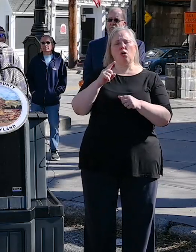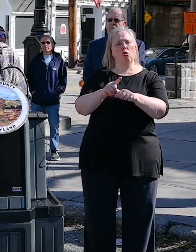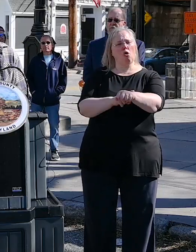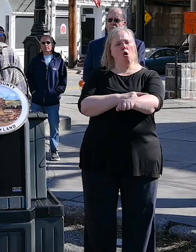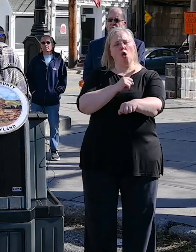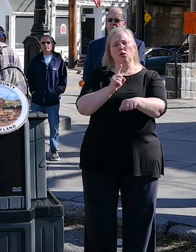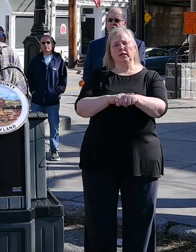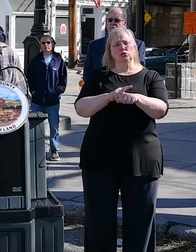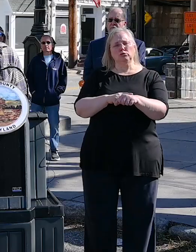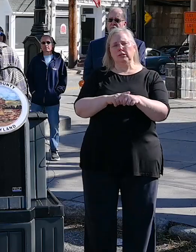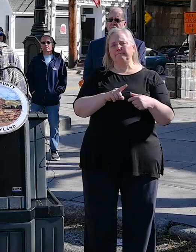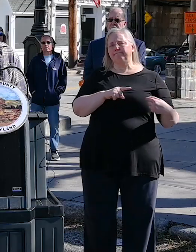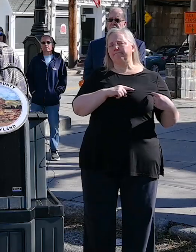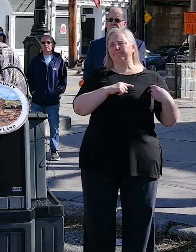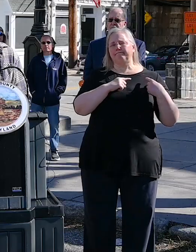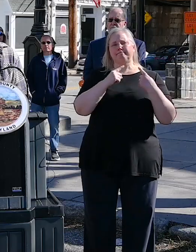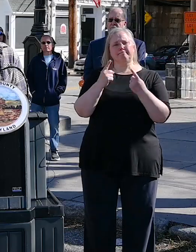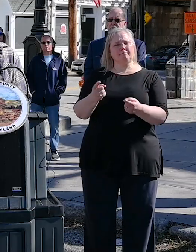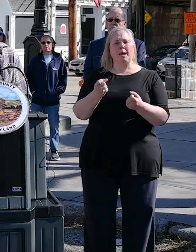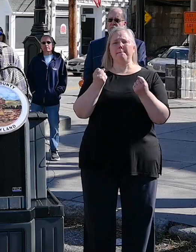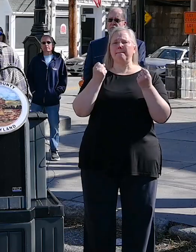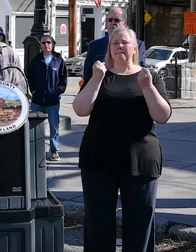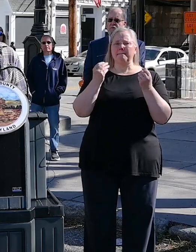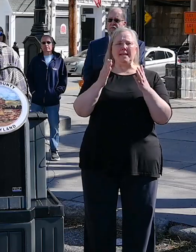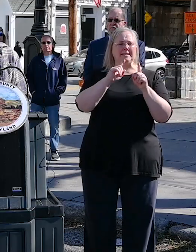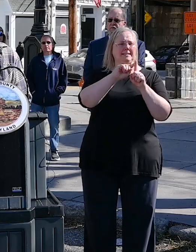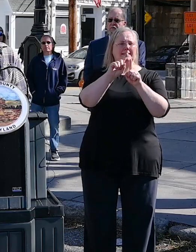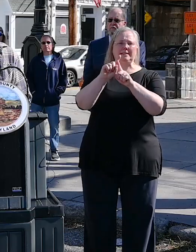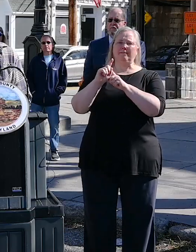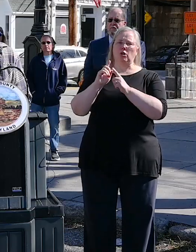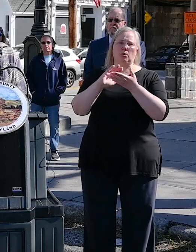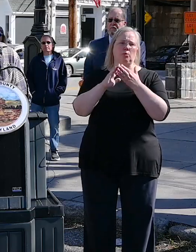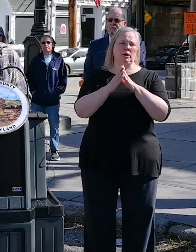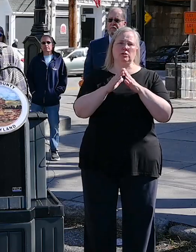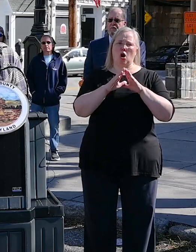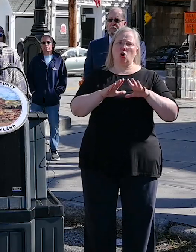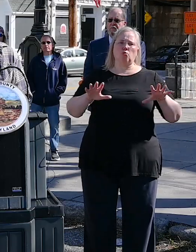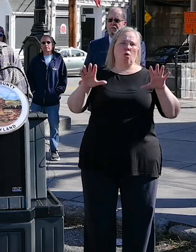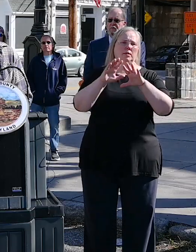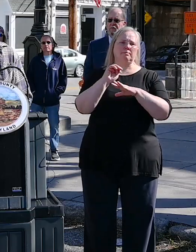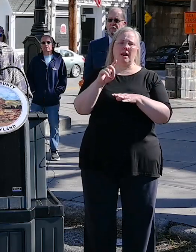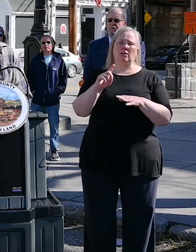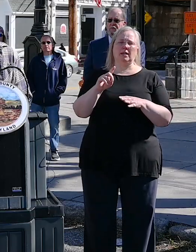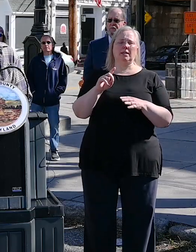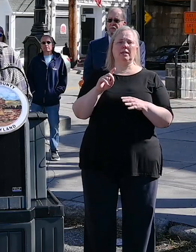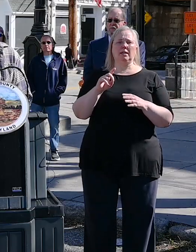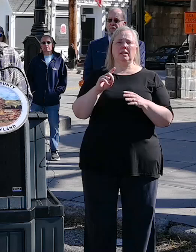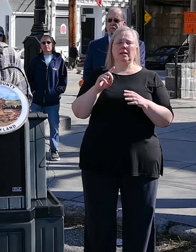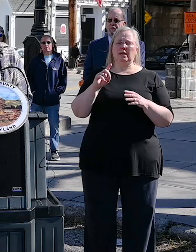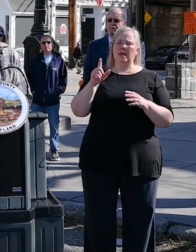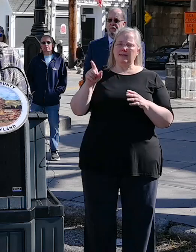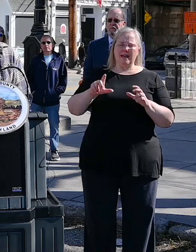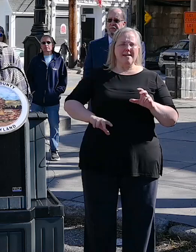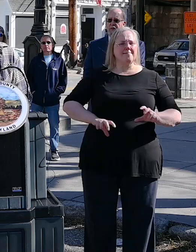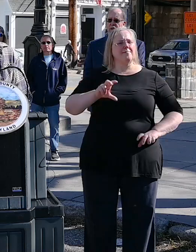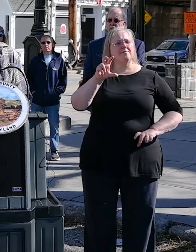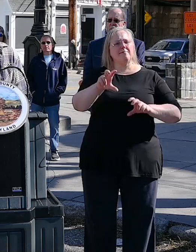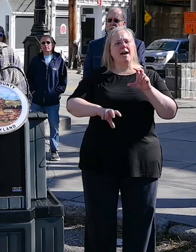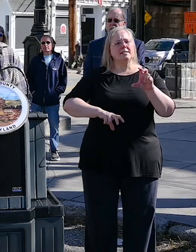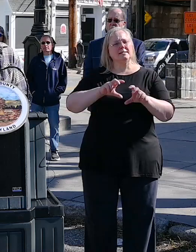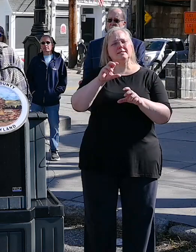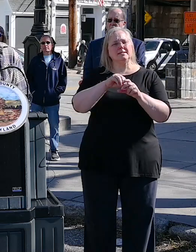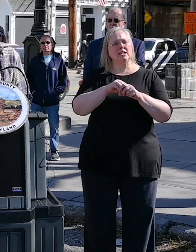throughout multiple communities across Maryland in investing in our communities.